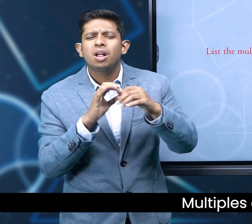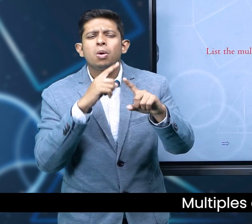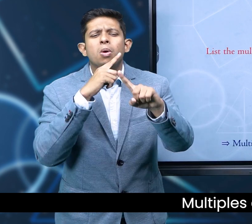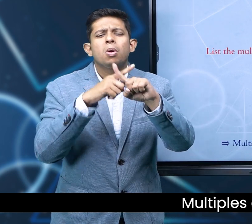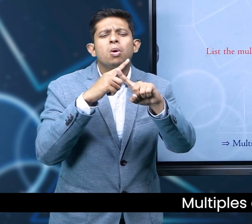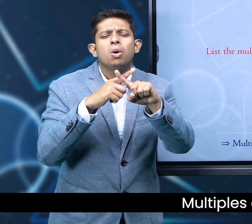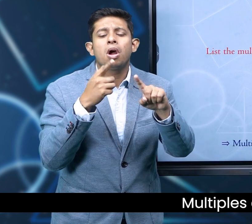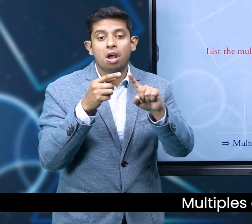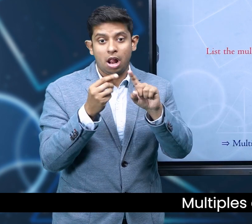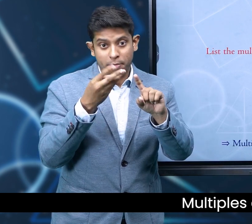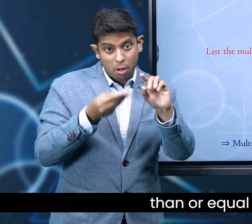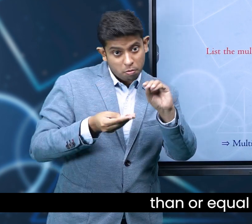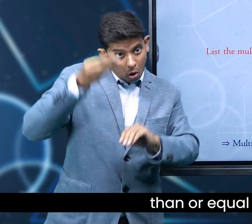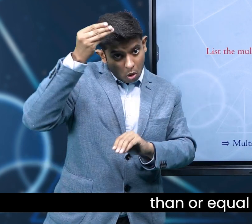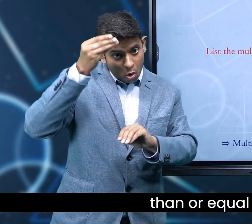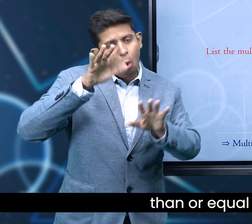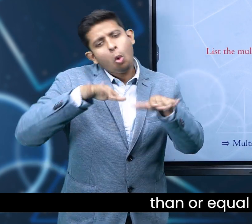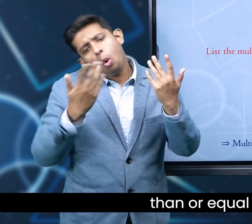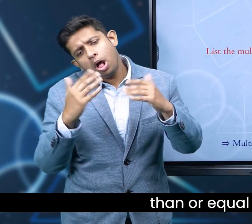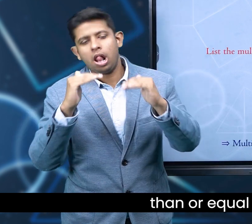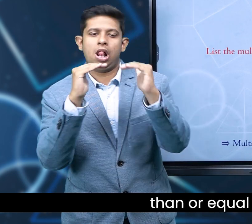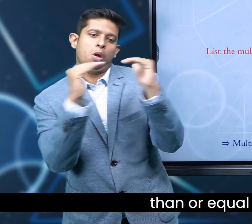Multiples are always more than or equal to the given number.